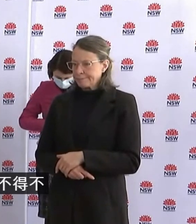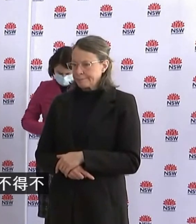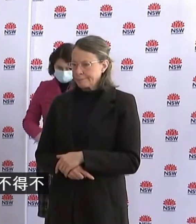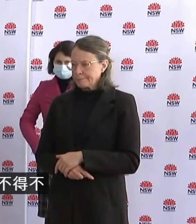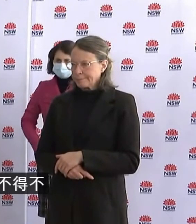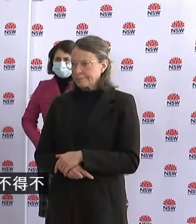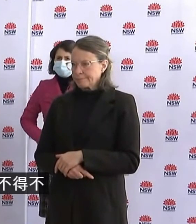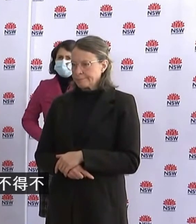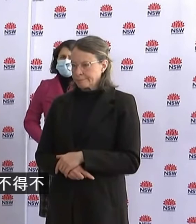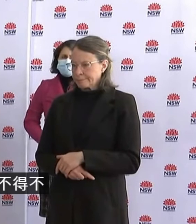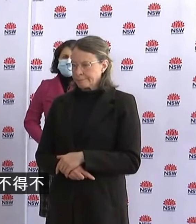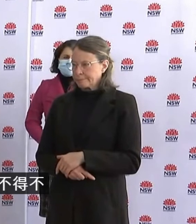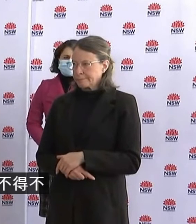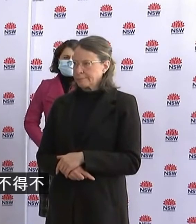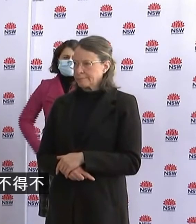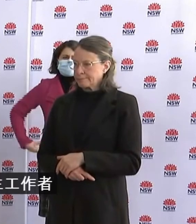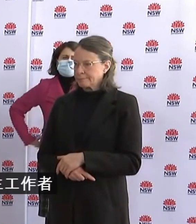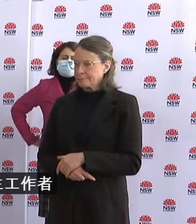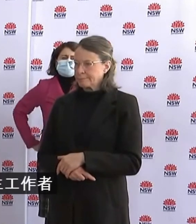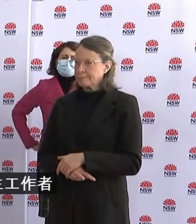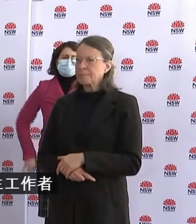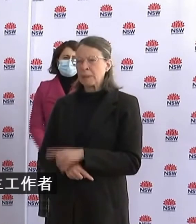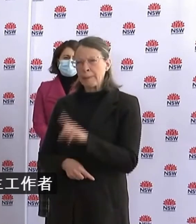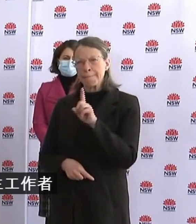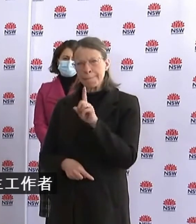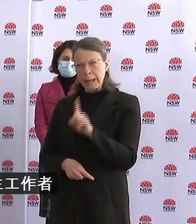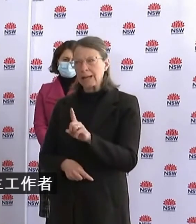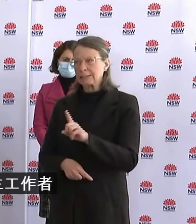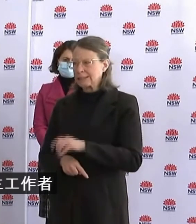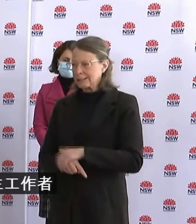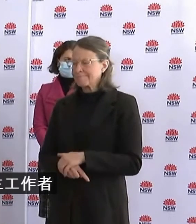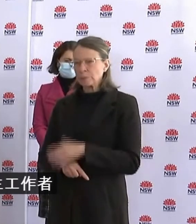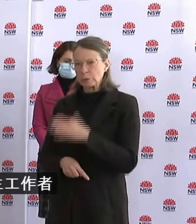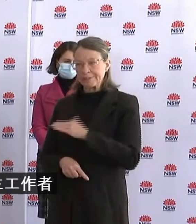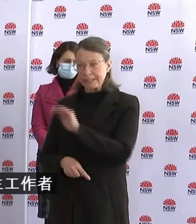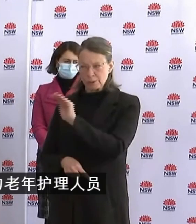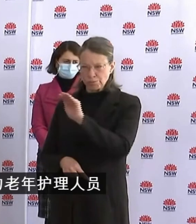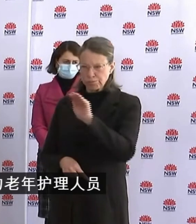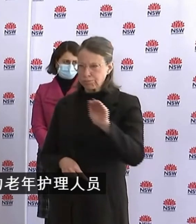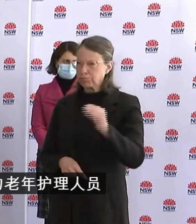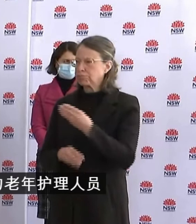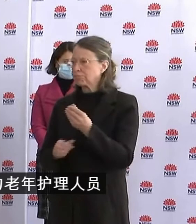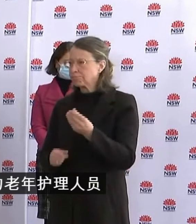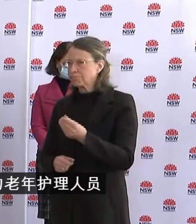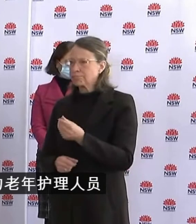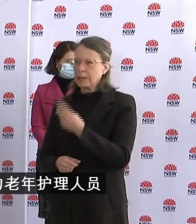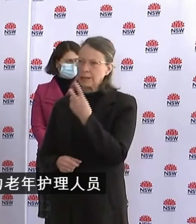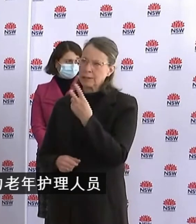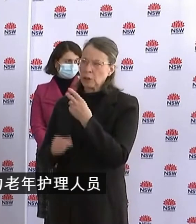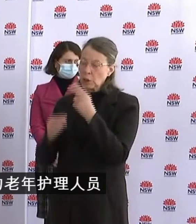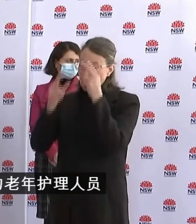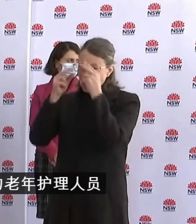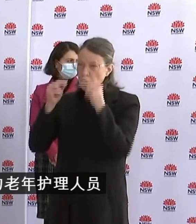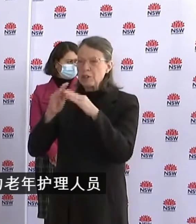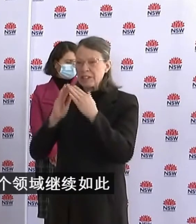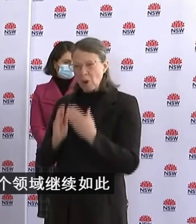pandemic. We've had to step up and tell a number of different health workers, aged care workers, that you have to accept